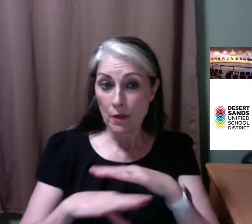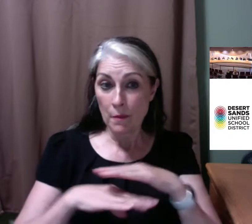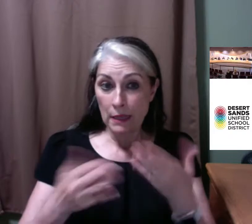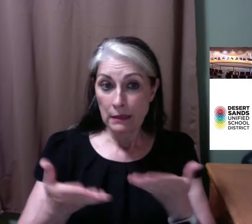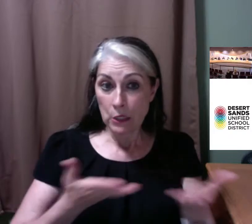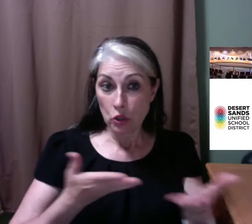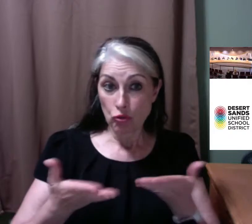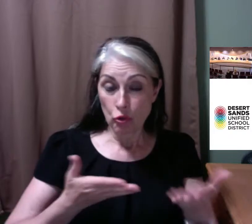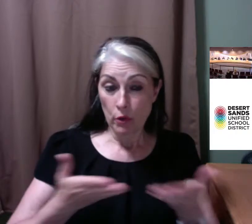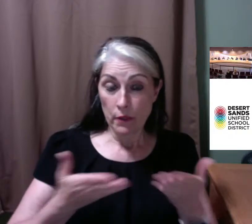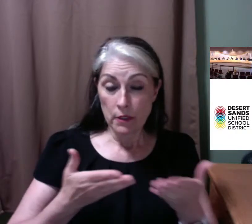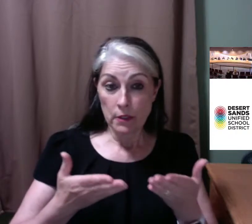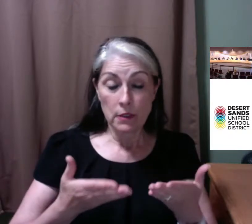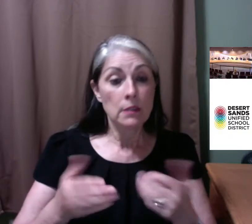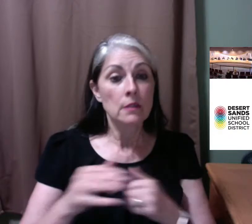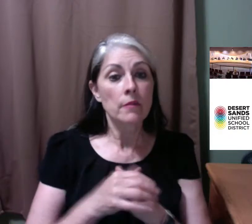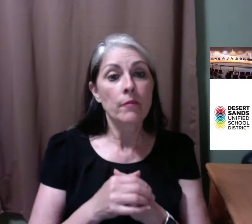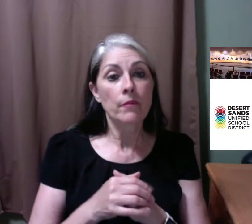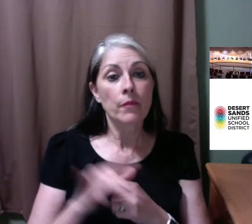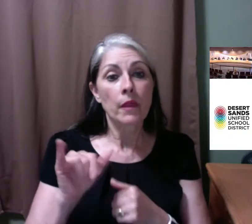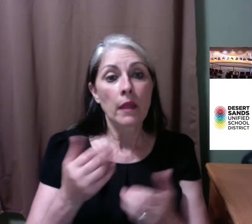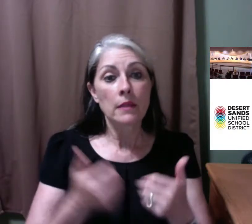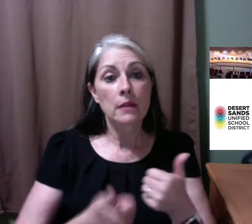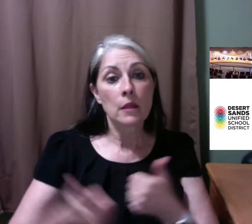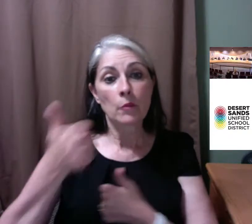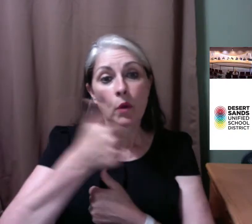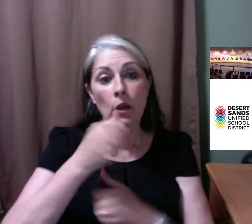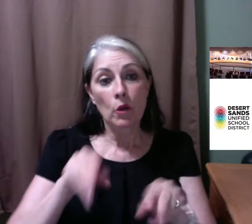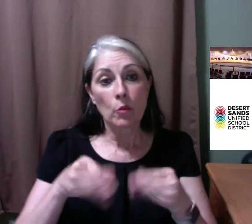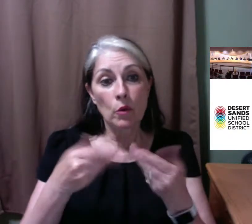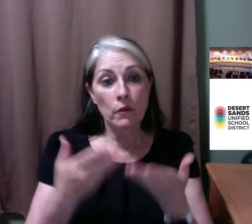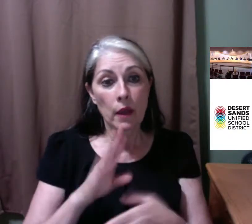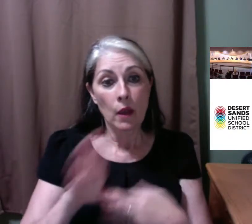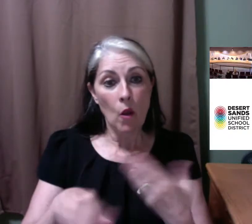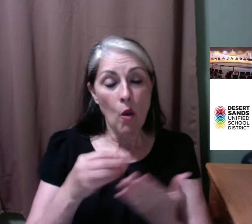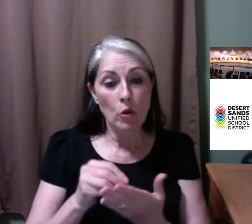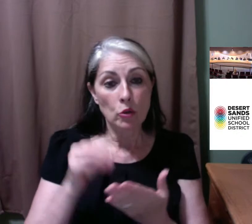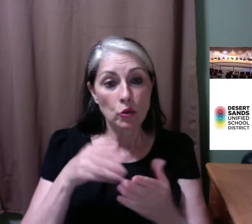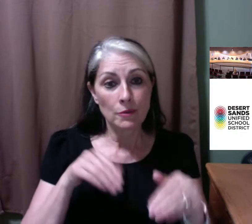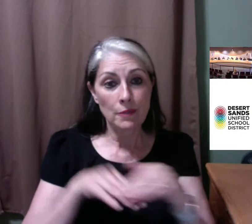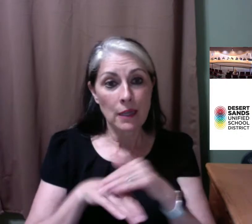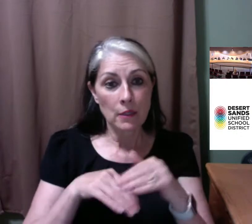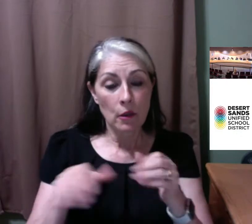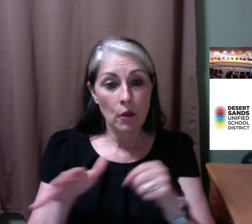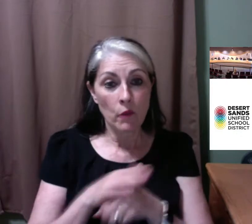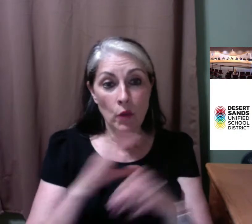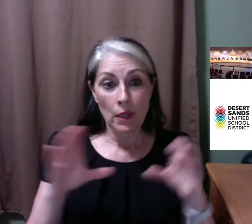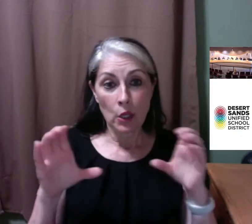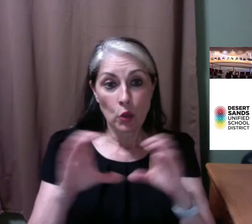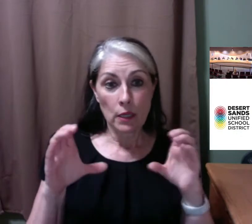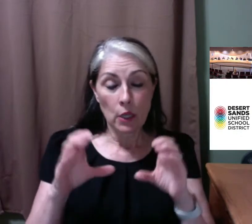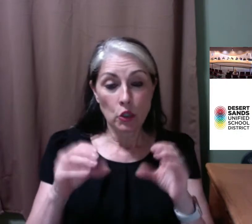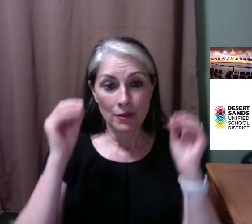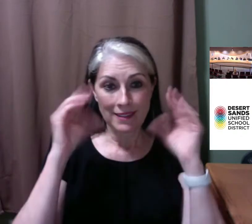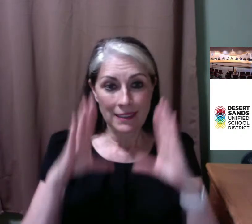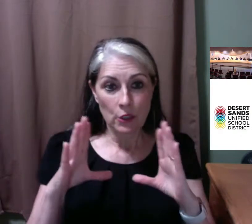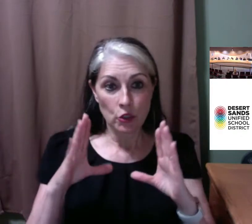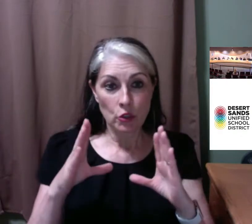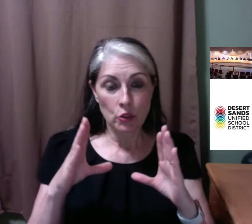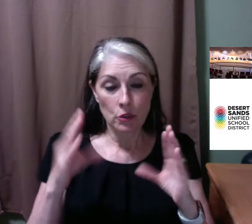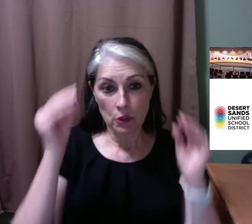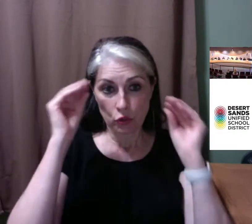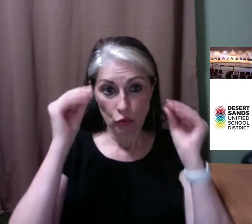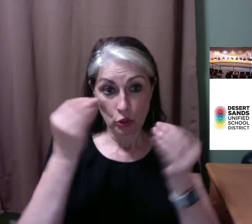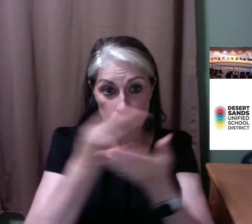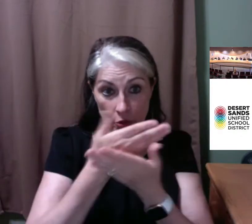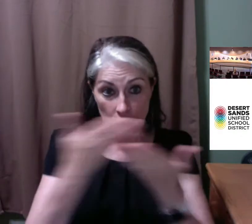services. Basic services is the priority that provides all students access to fully credentialed teachers, instructional materials that are aligned with